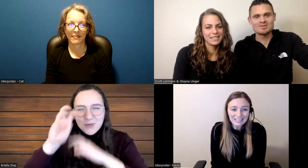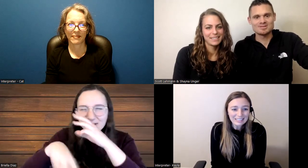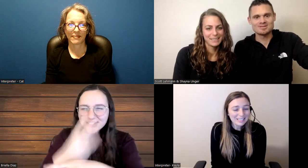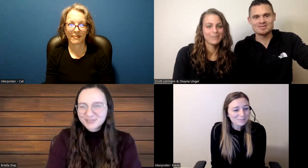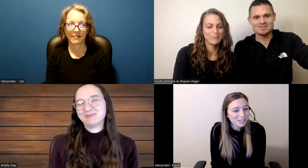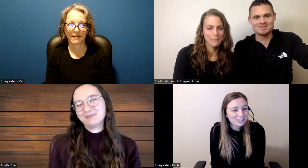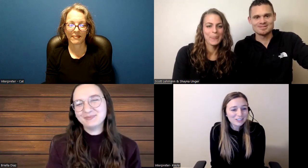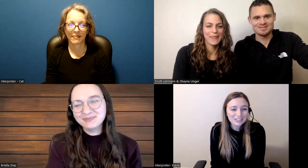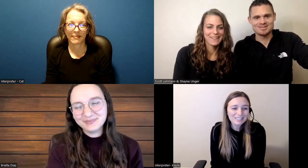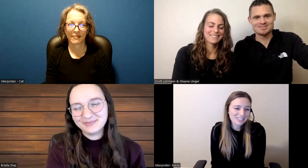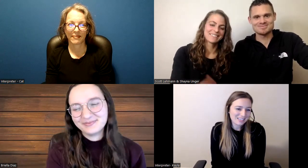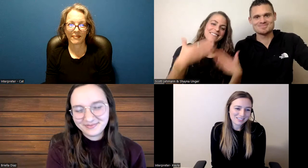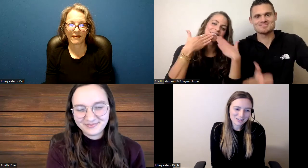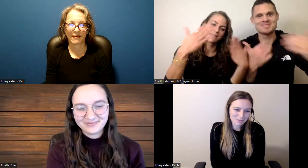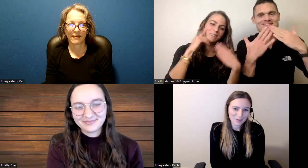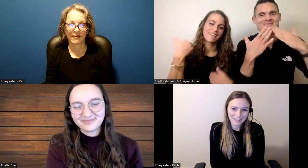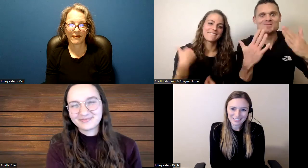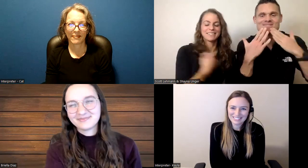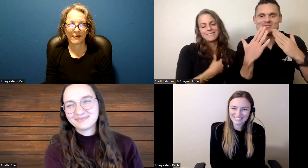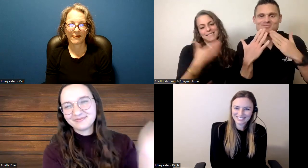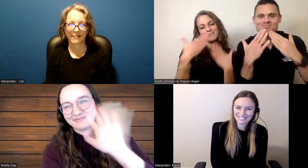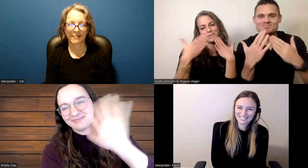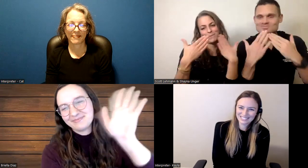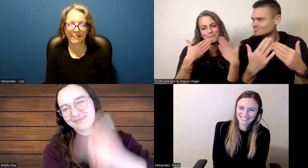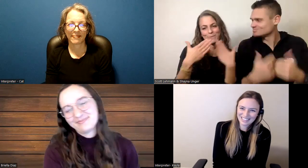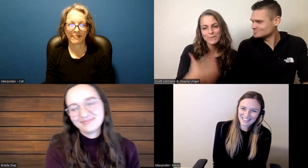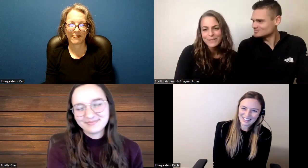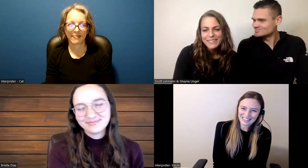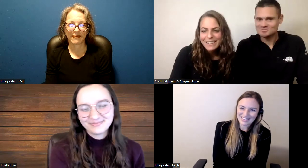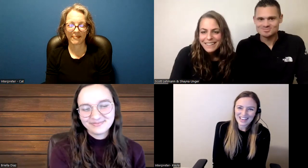keep chasing your dreams and exploring. Thank you guys.